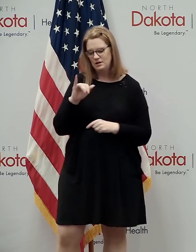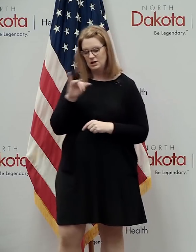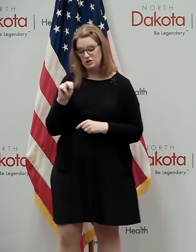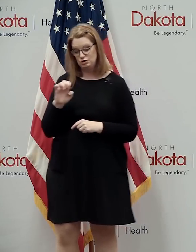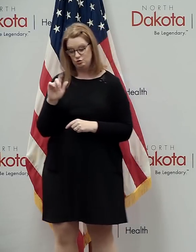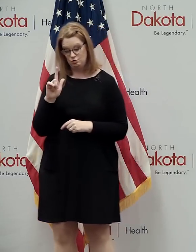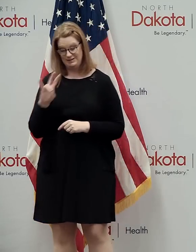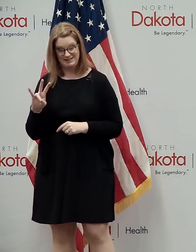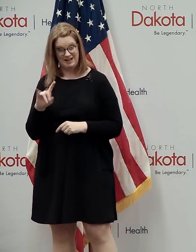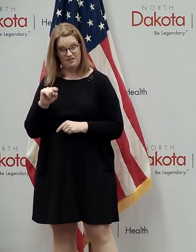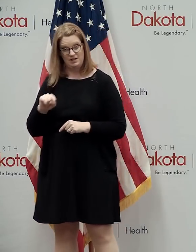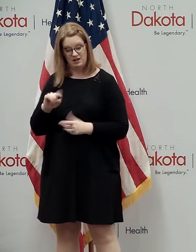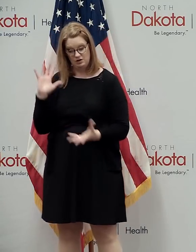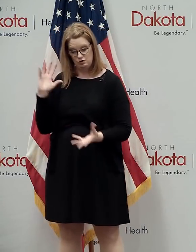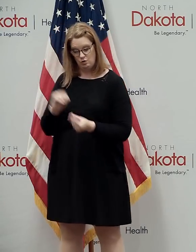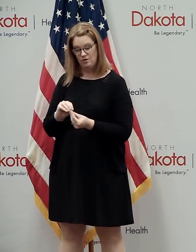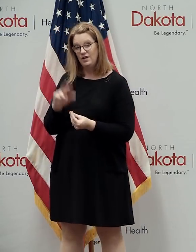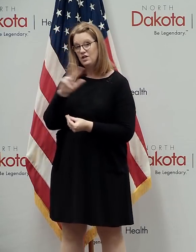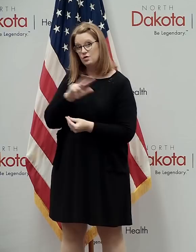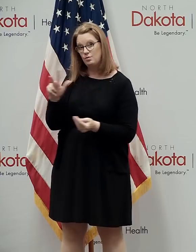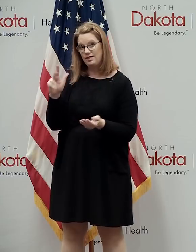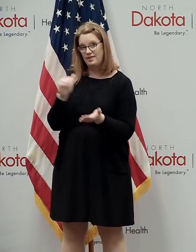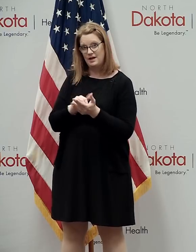North Dakota had a total of